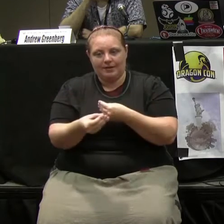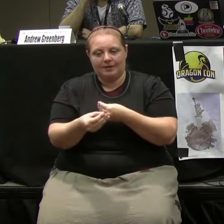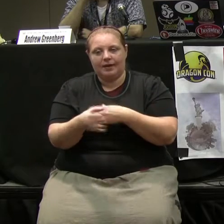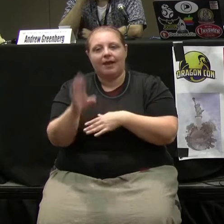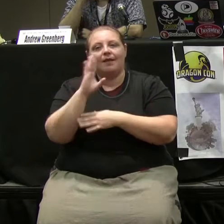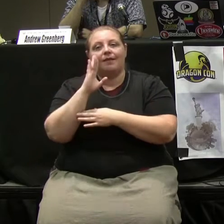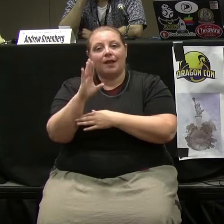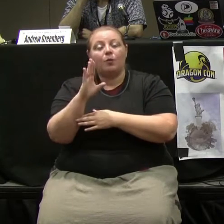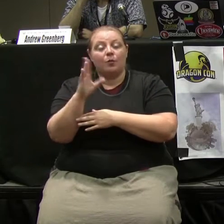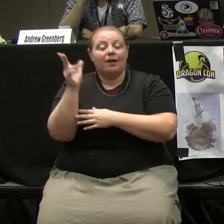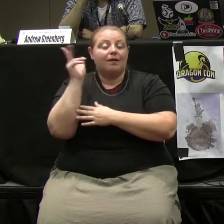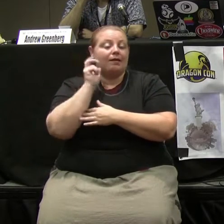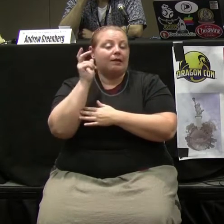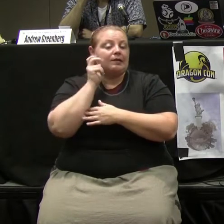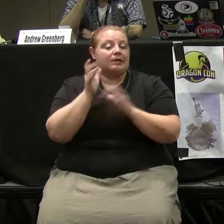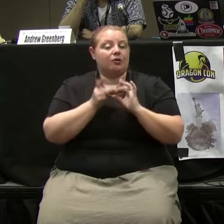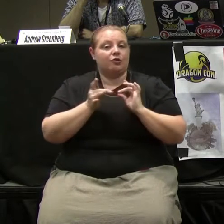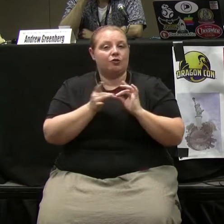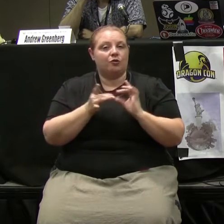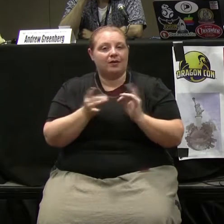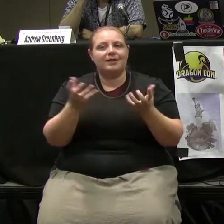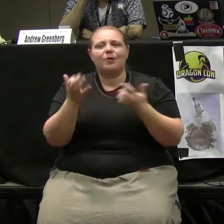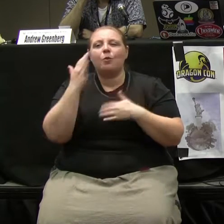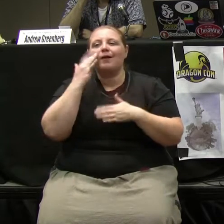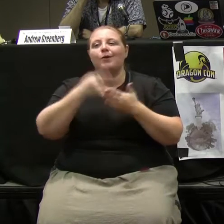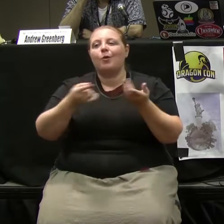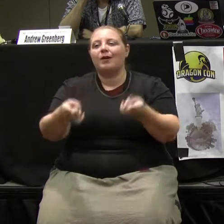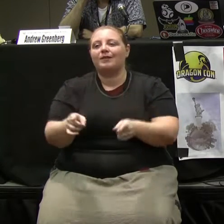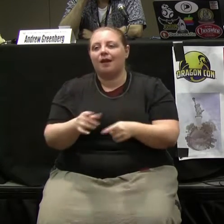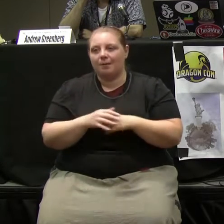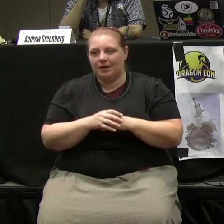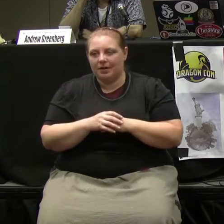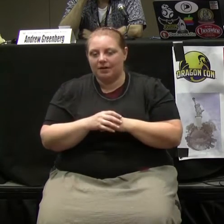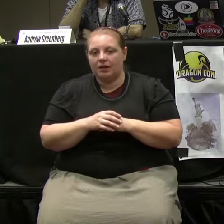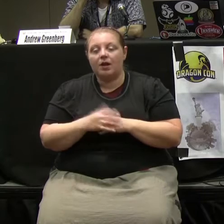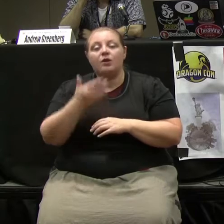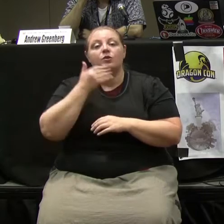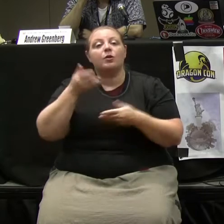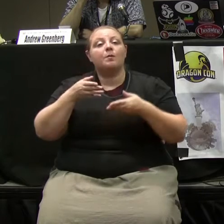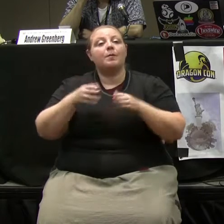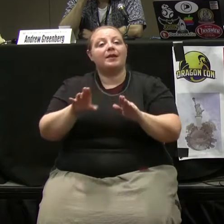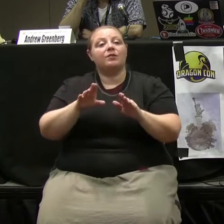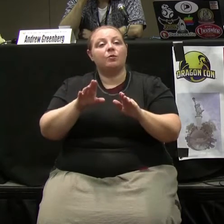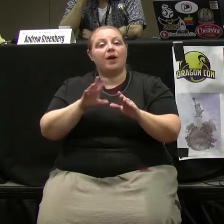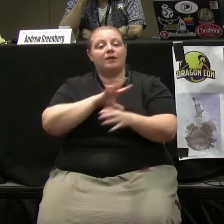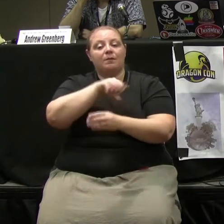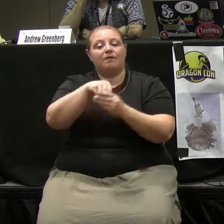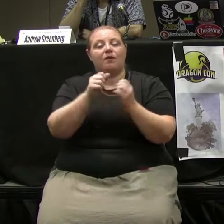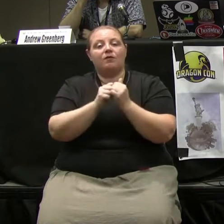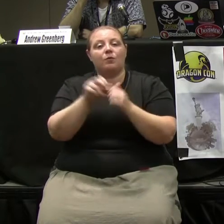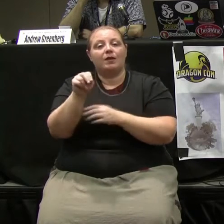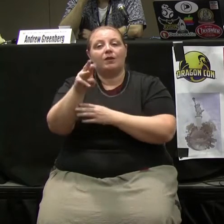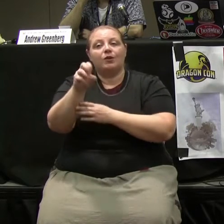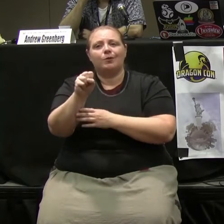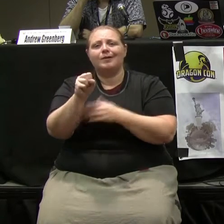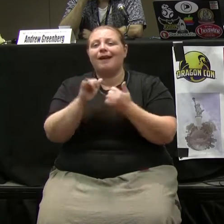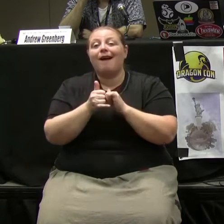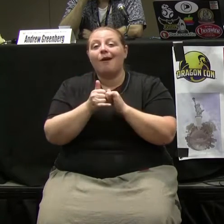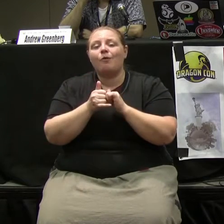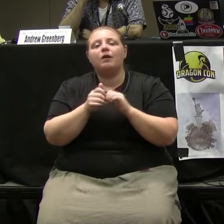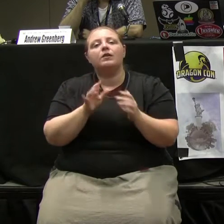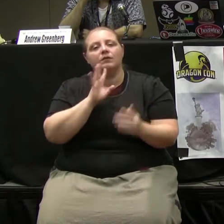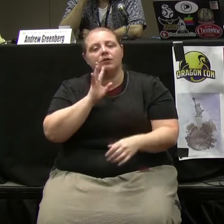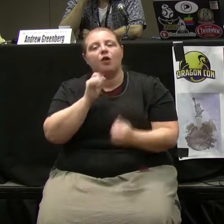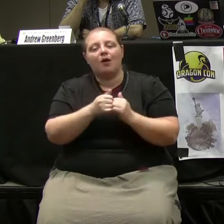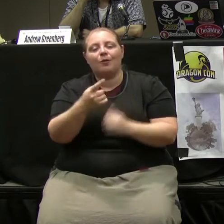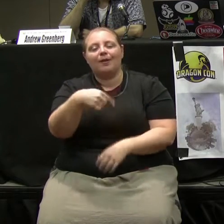follow stories. They want to know what's happening. And so the best way to get into the news is actually to talk to the people who are writing the news. And so start at the local